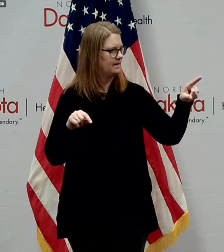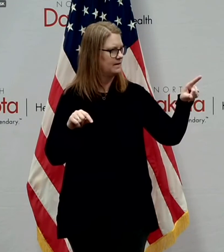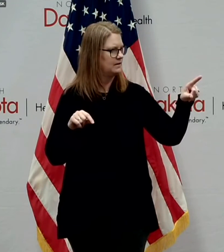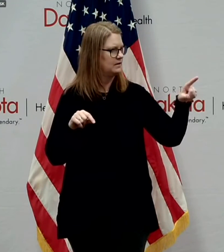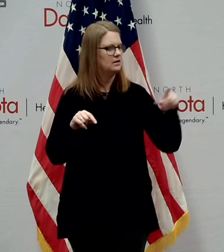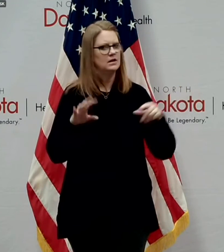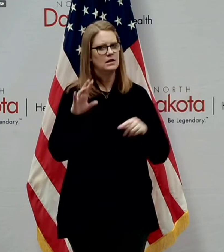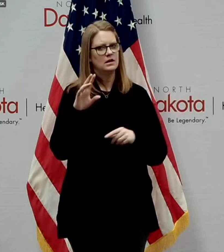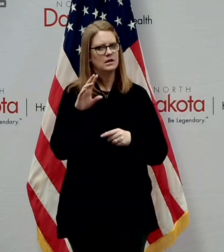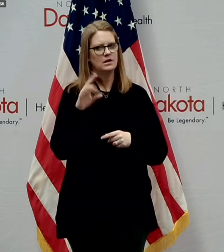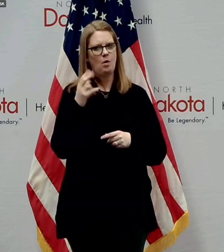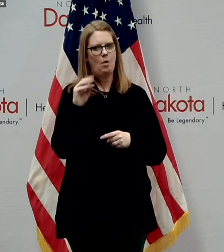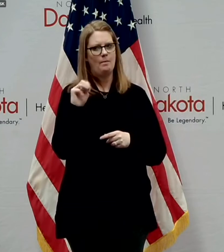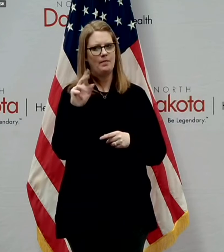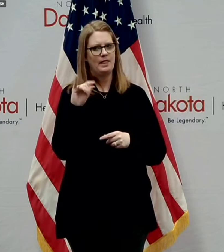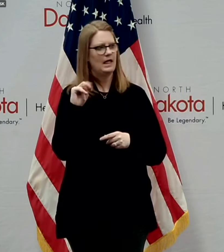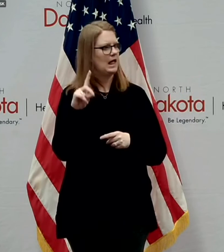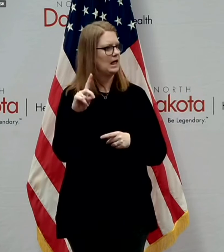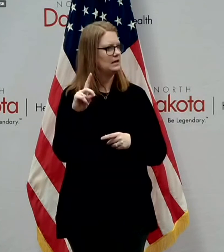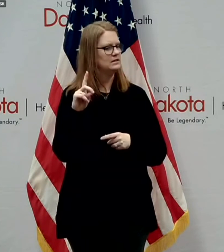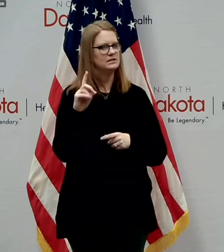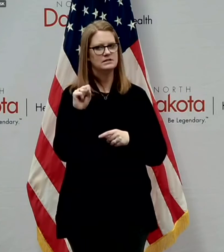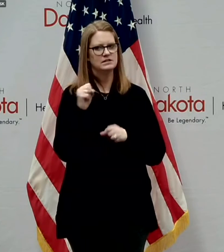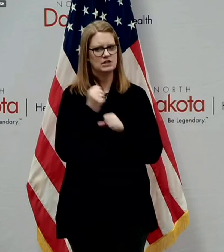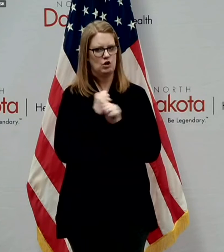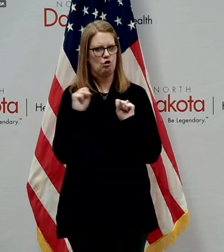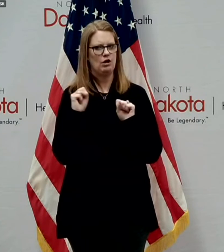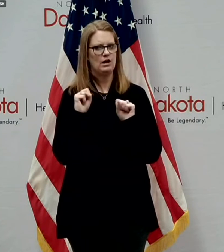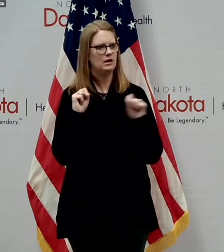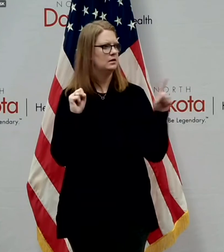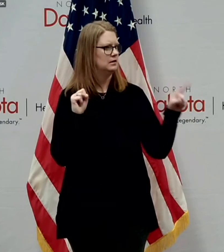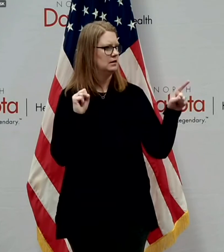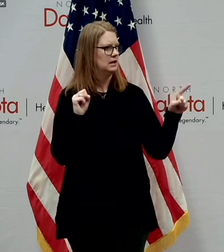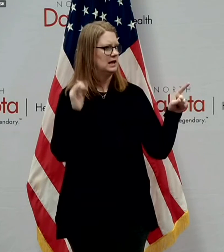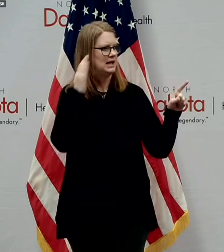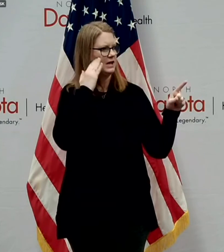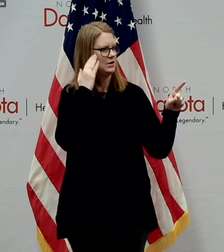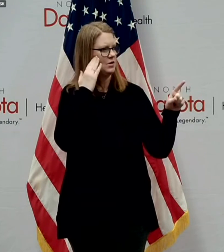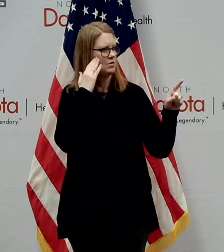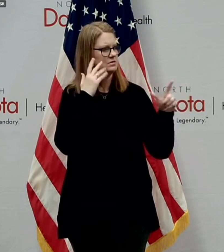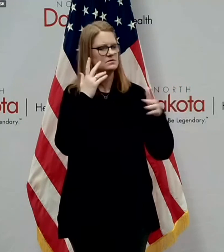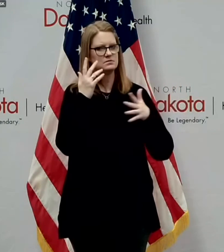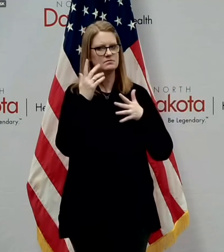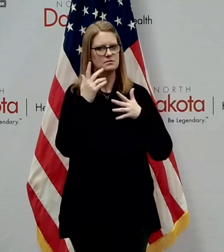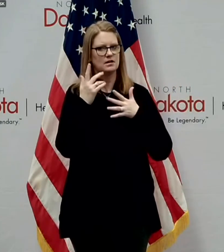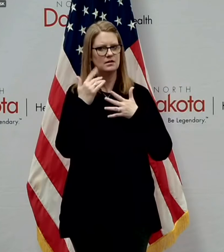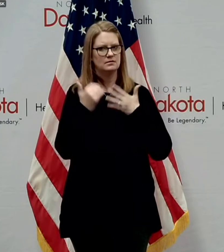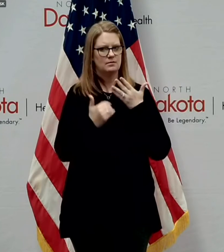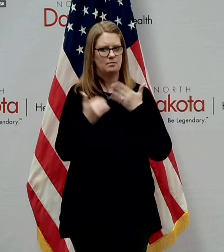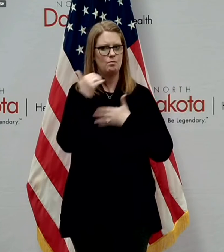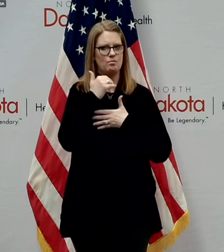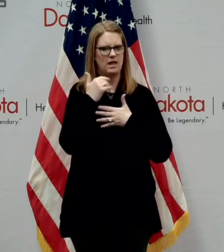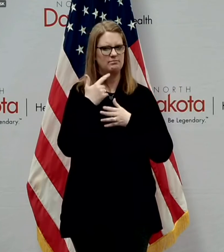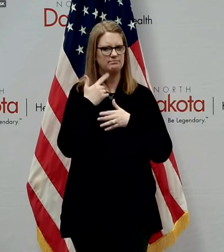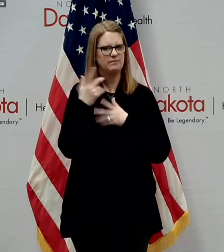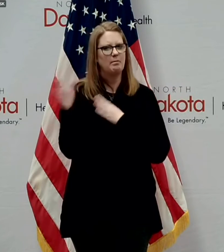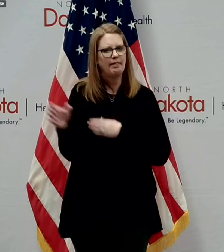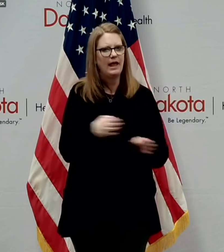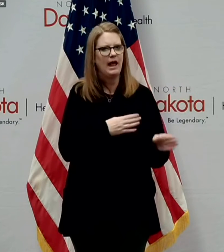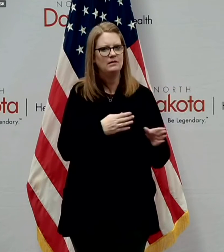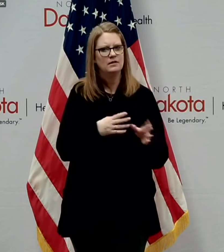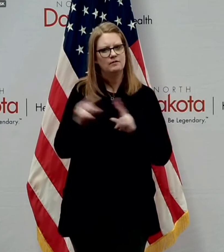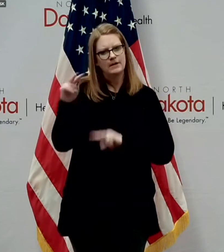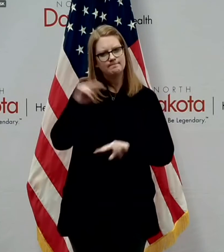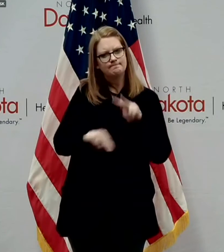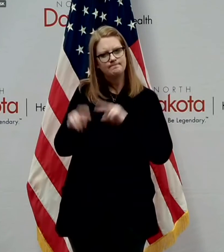our deputy from Homeland Security, and he knows the protocol for evaluating those sites. And if I could, I'd ask Cody to come up and share a